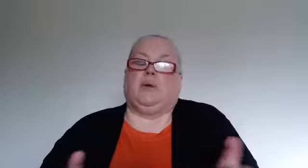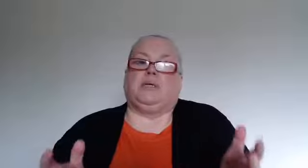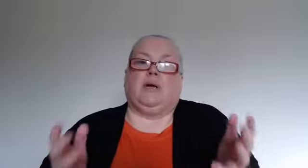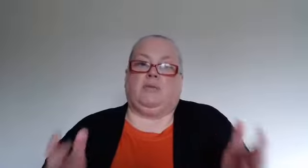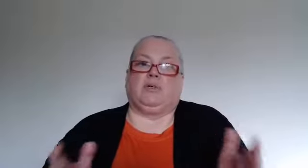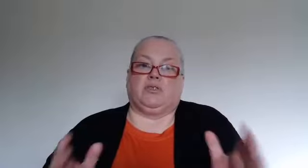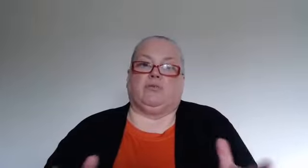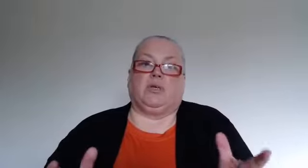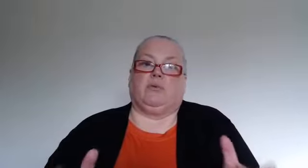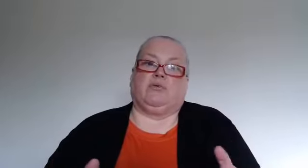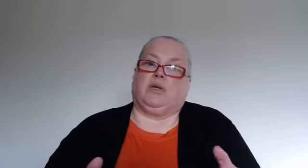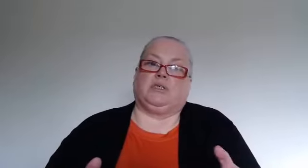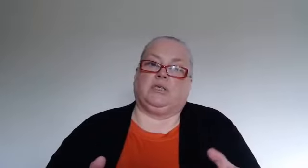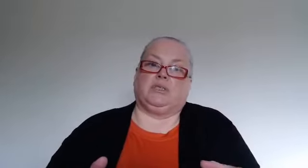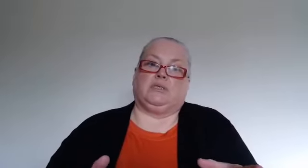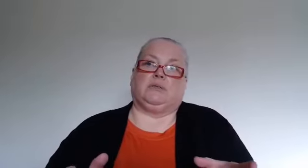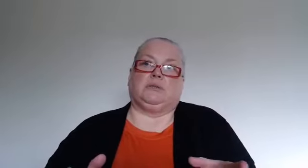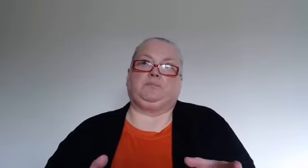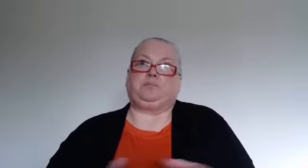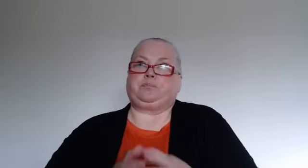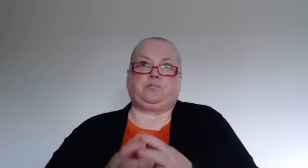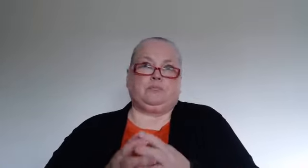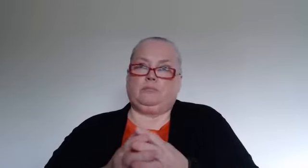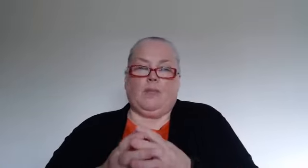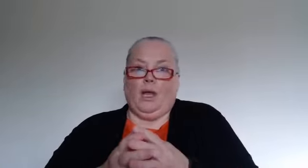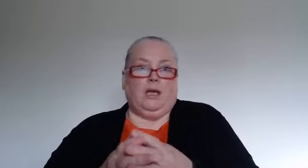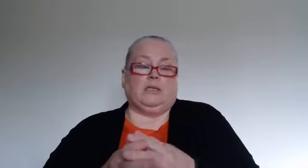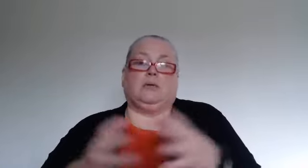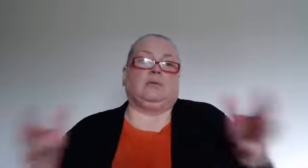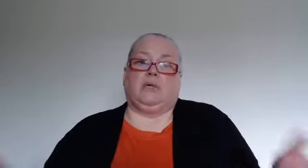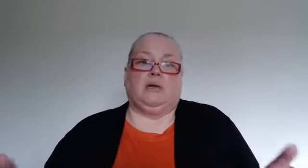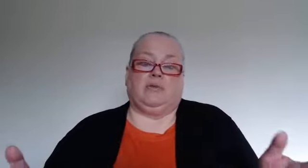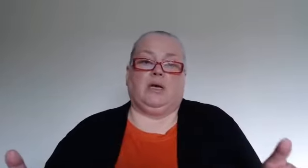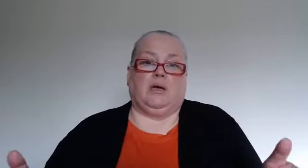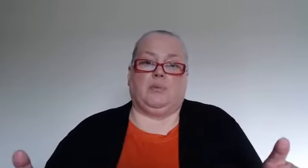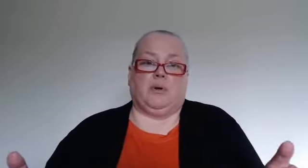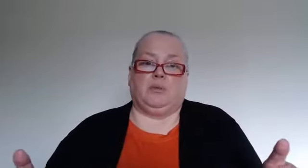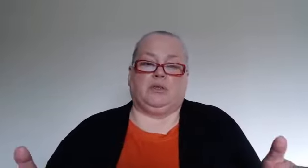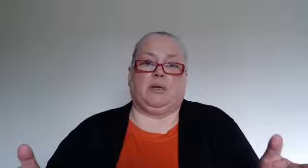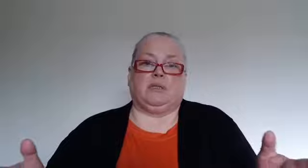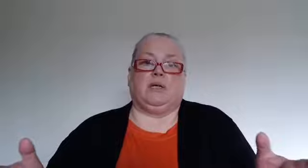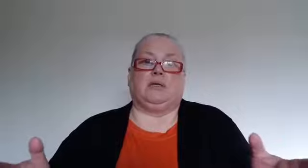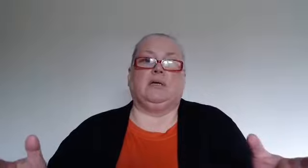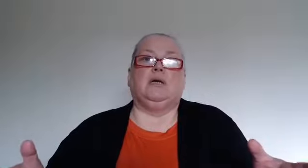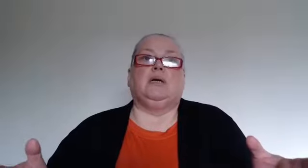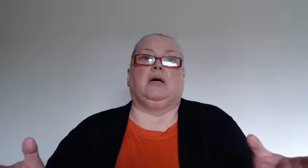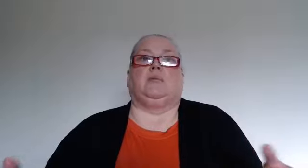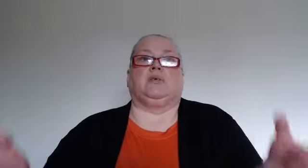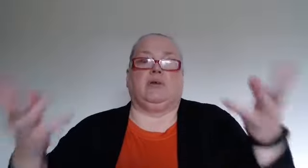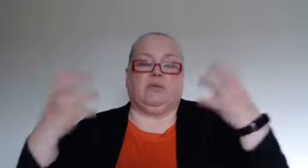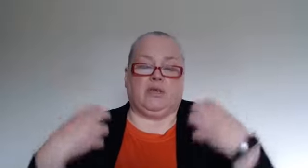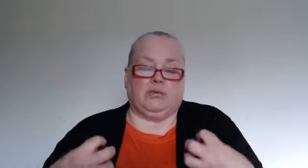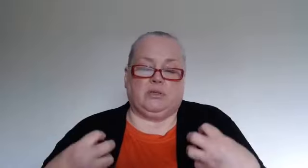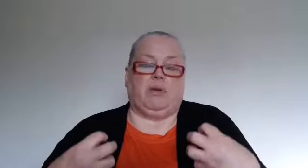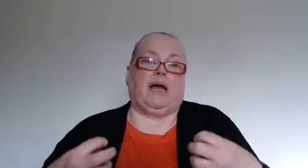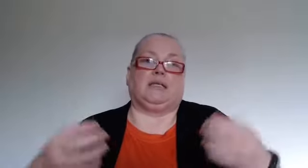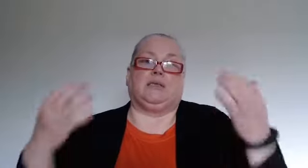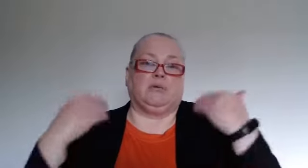anybody struggling with financial issues is going to have a problem with your mental health. It's going to have a huge impact. You're going